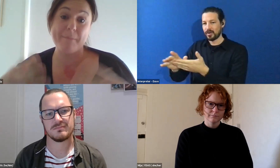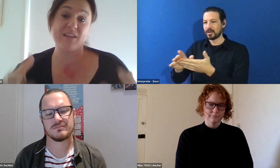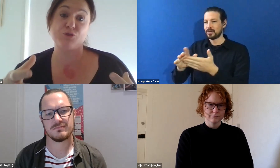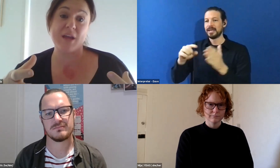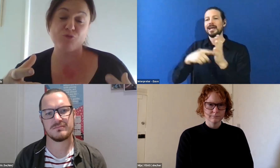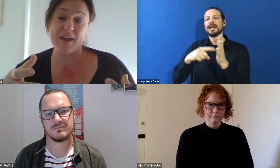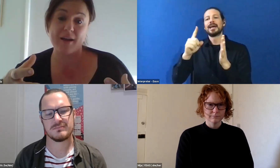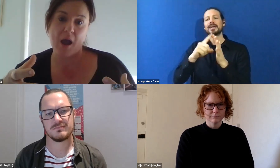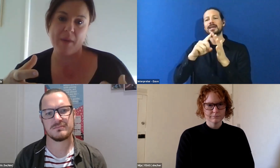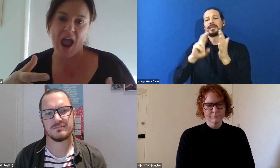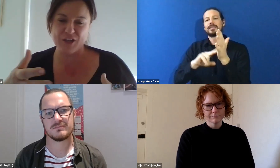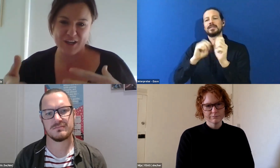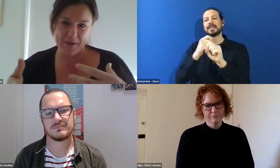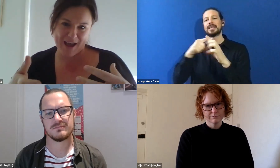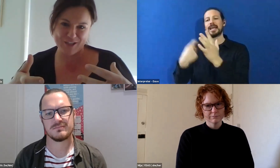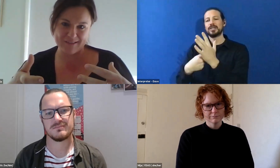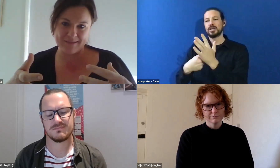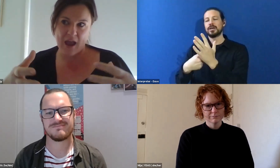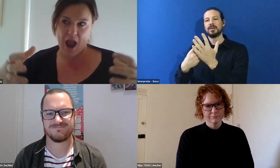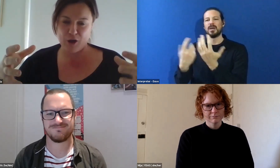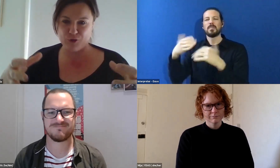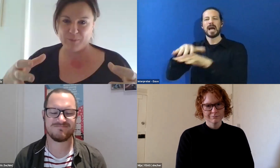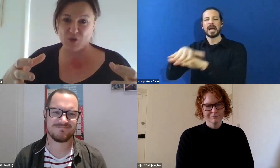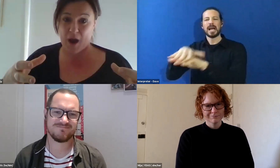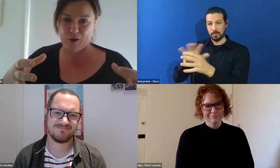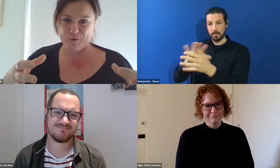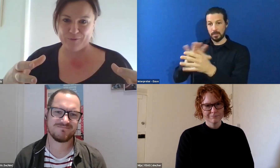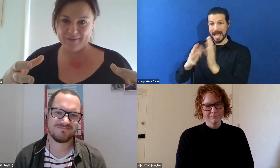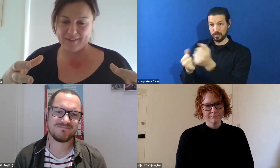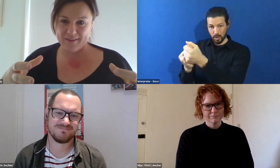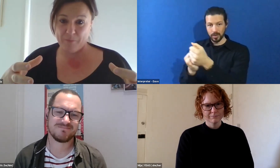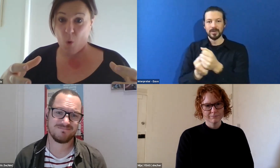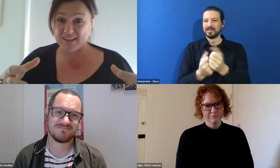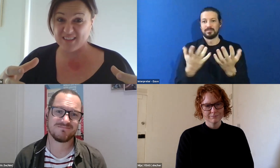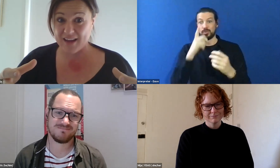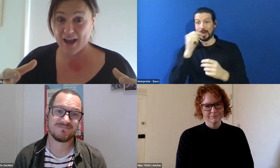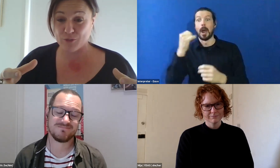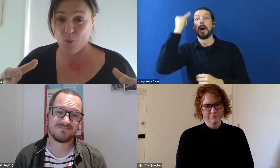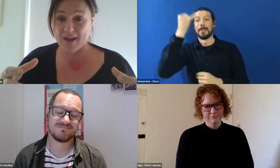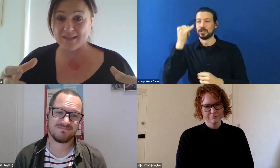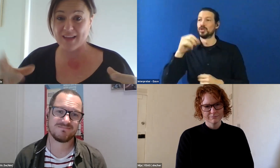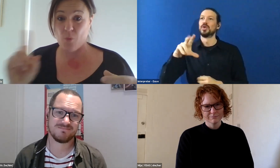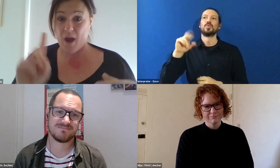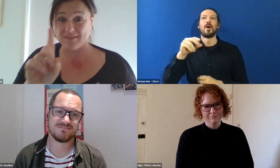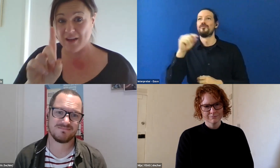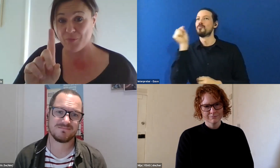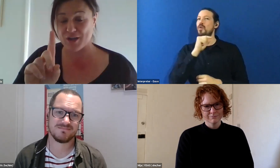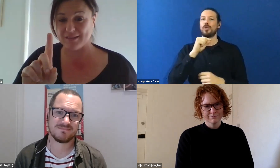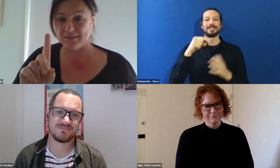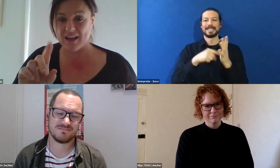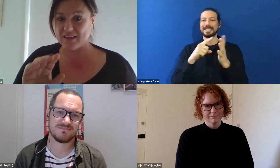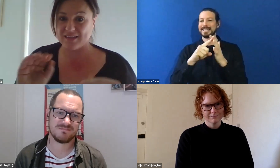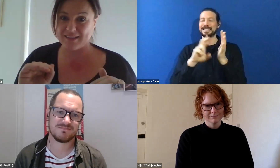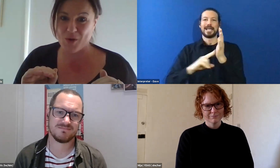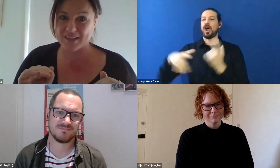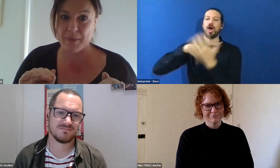in a mainstream cricket club? And you can imagine a group of 12 boys, teenage boys, and one deaf